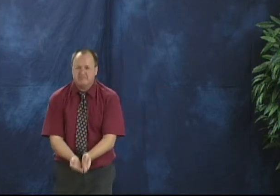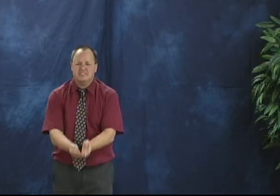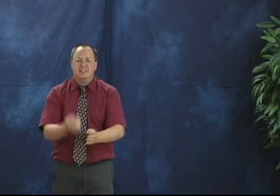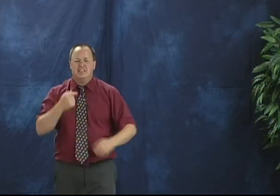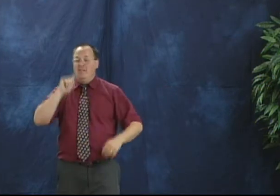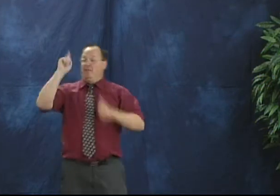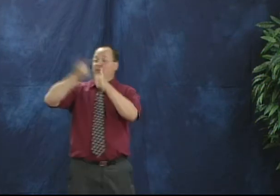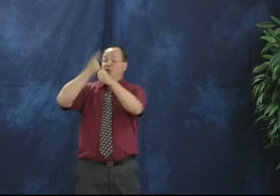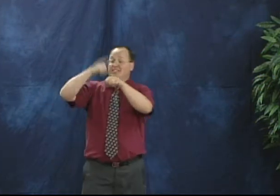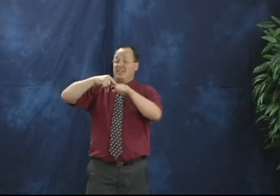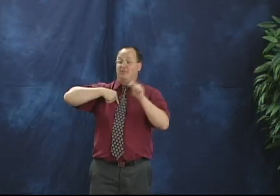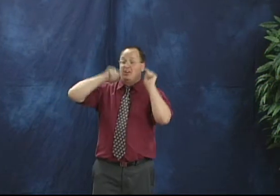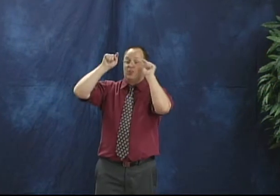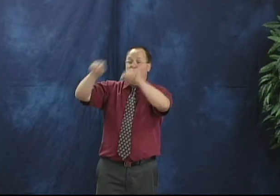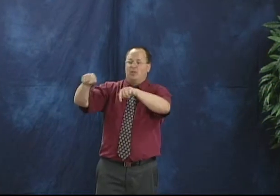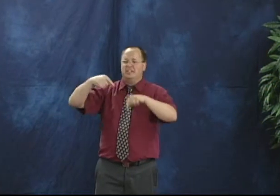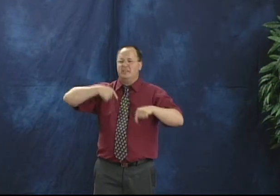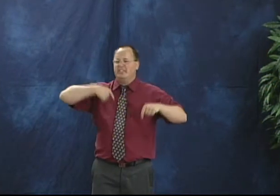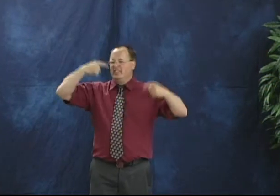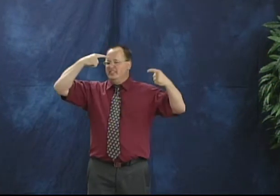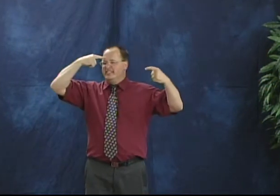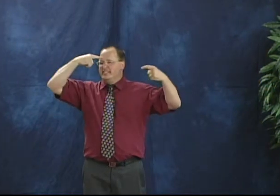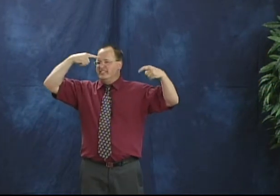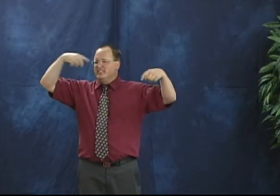I've sometimes watched skilled fishermen.